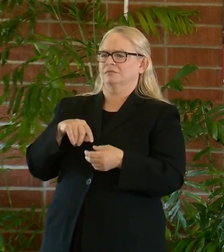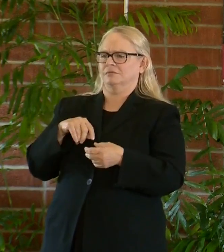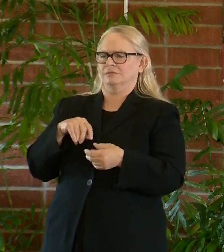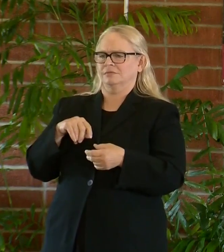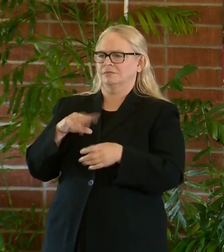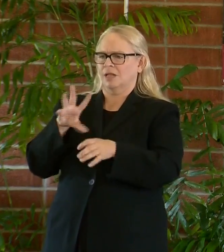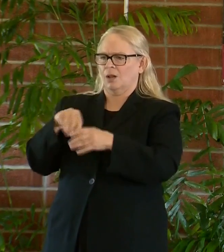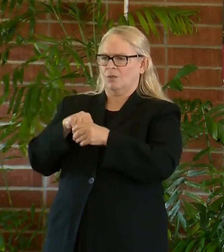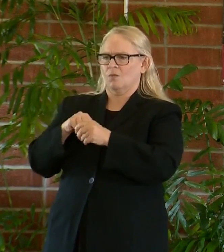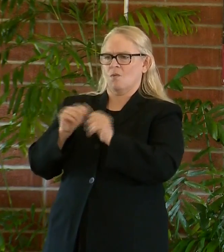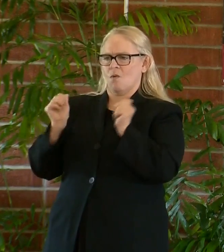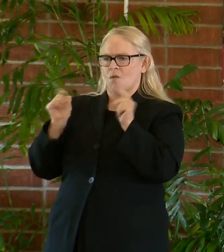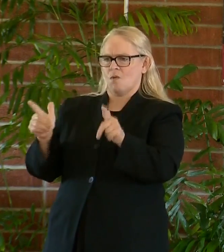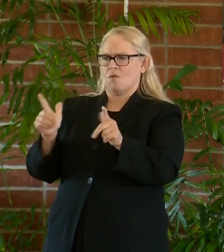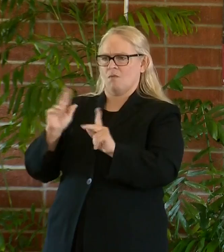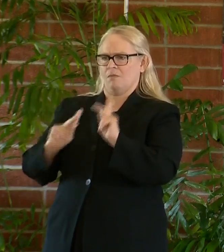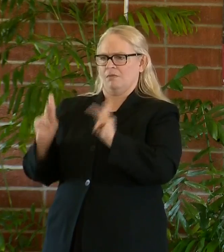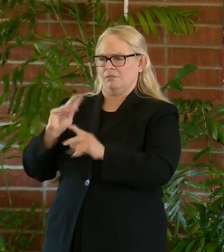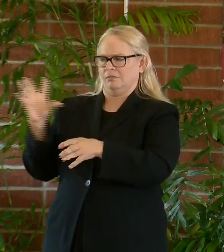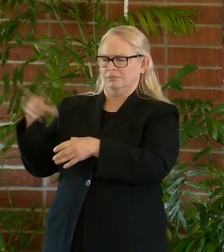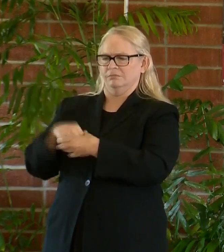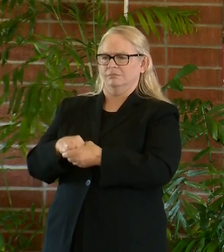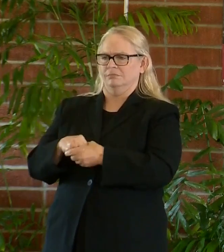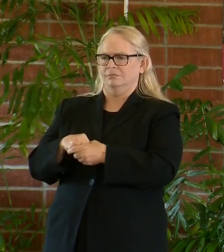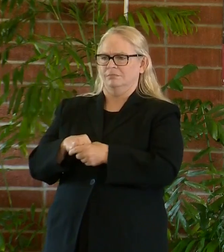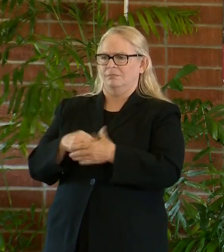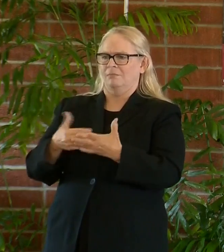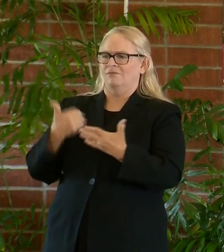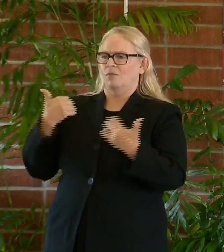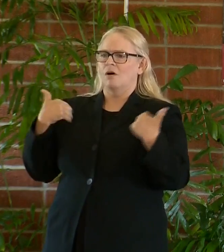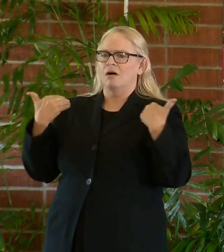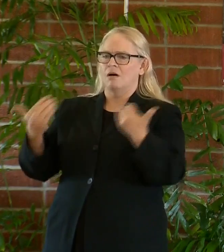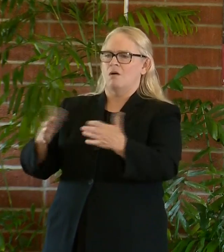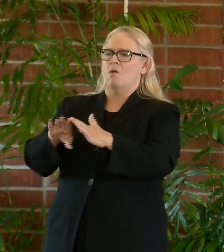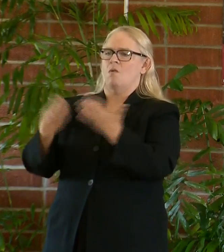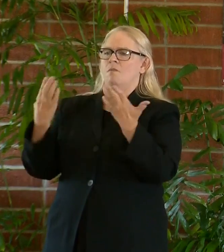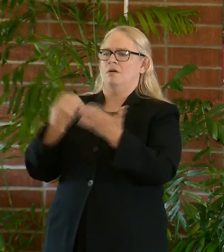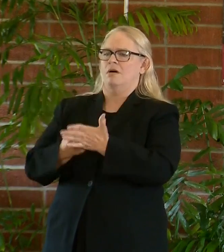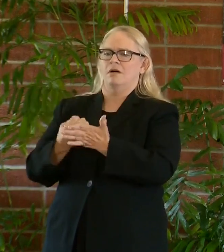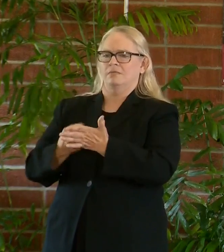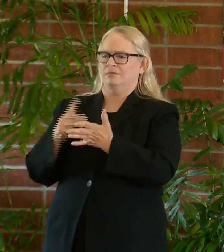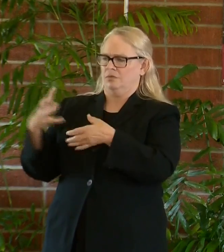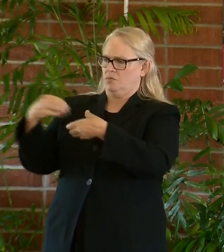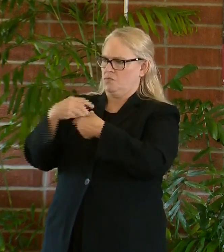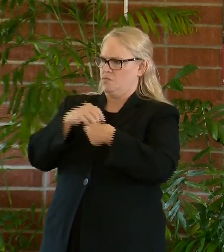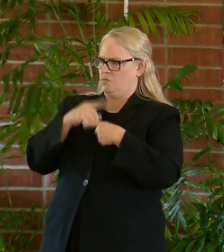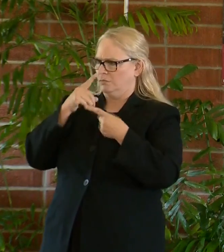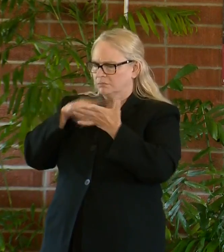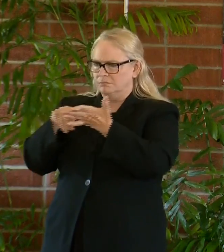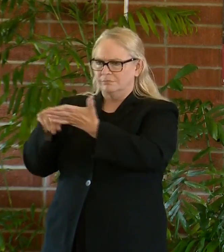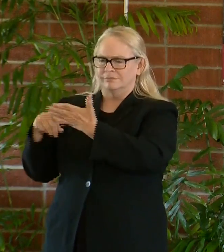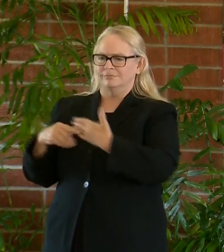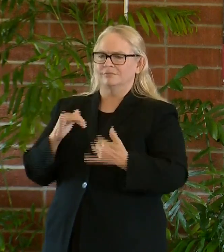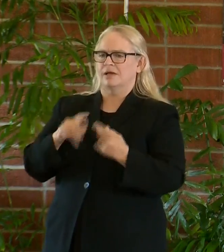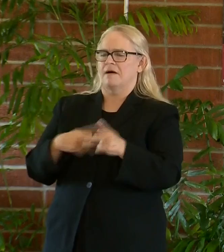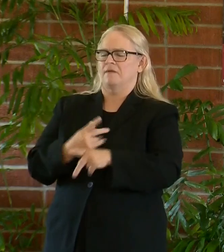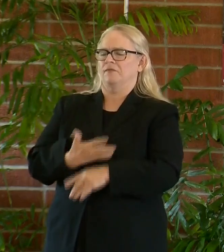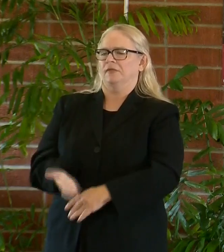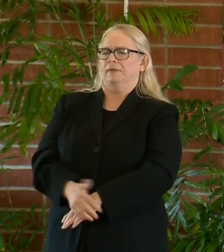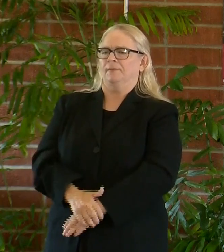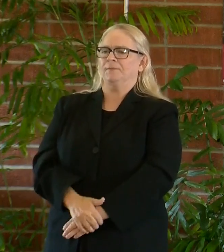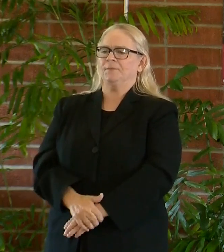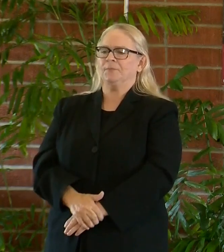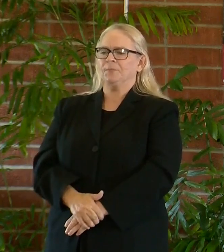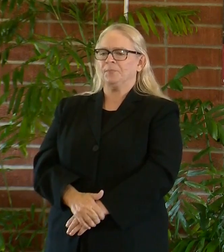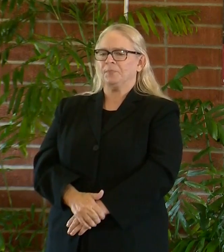bringing people along as we reopen our economy and as we grow our economy. A couple questions for you, maybe Dr.